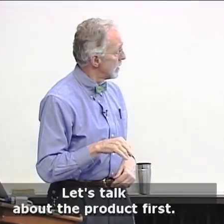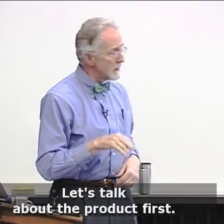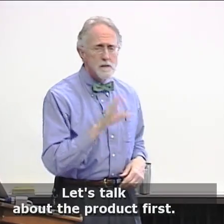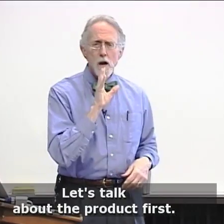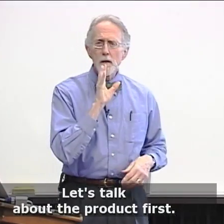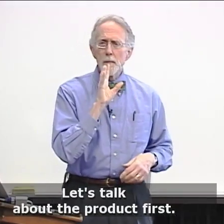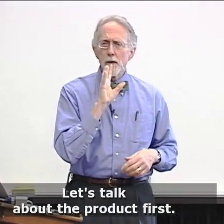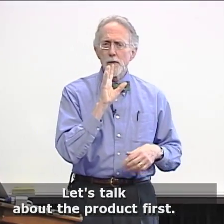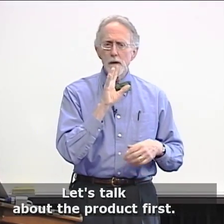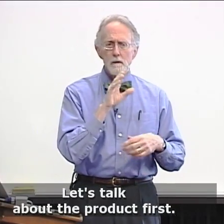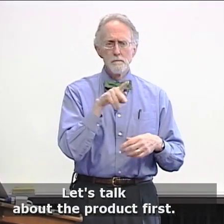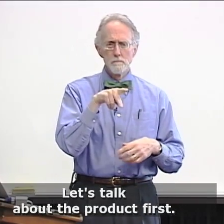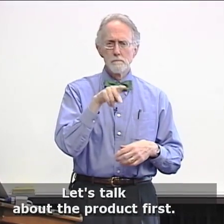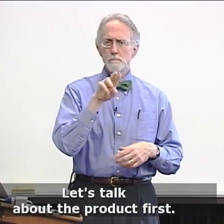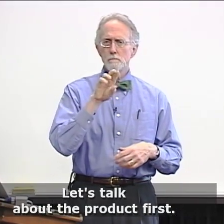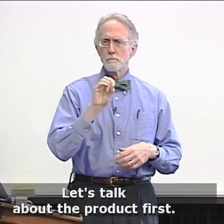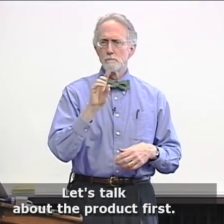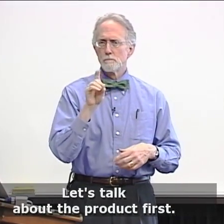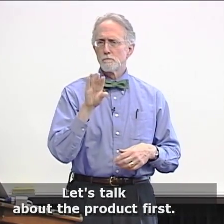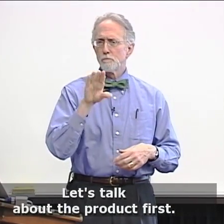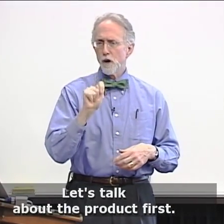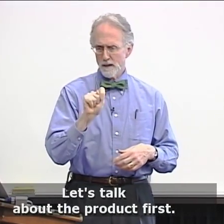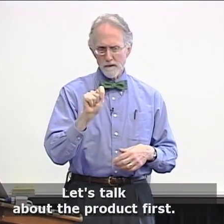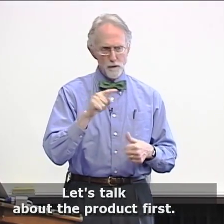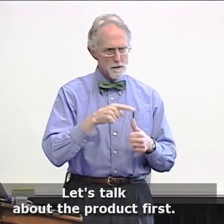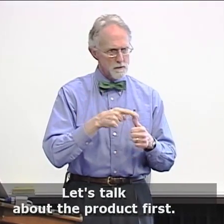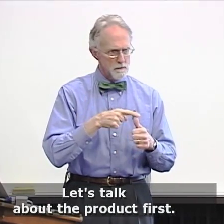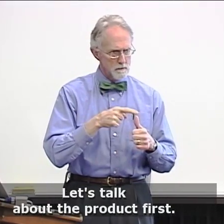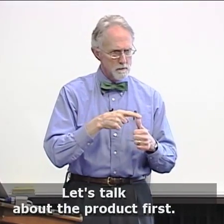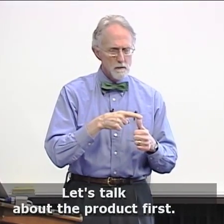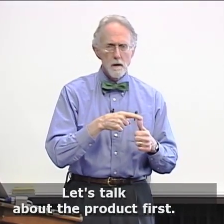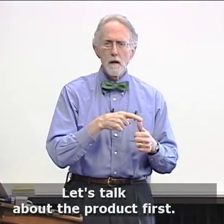Let's talk about the product first.